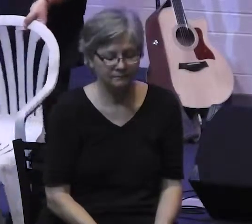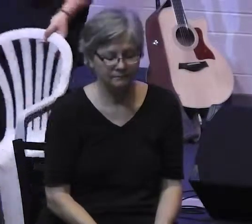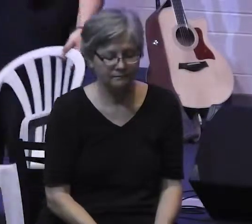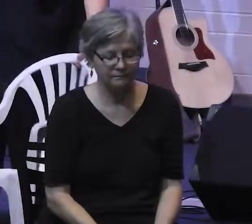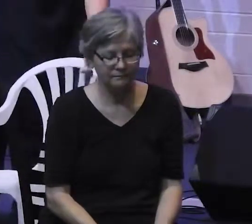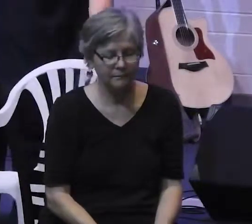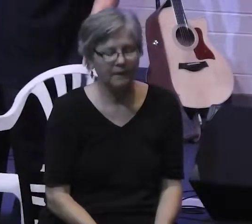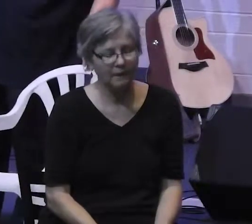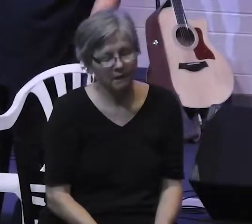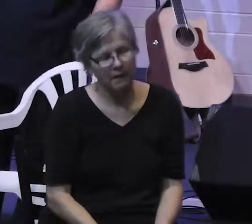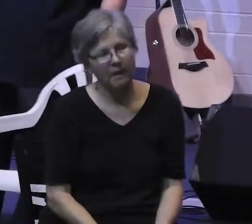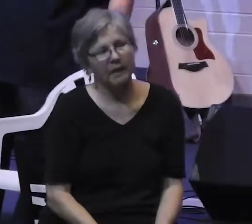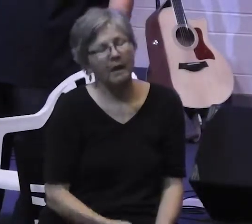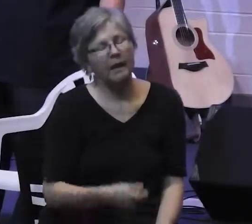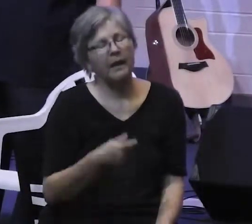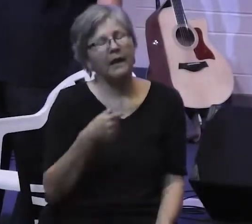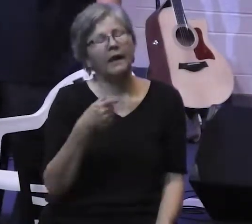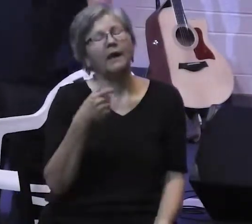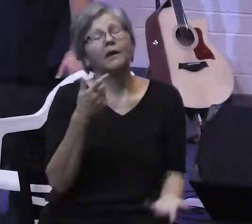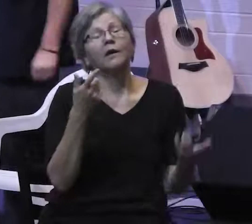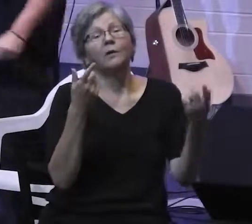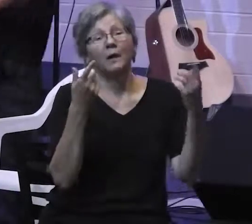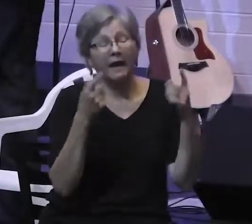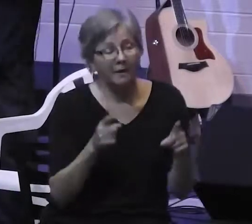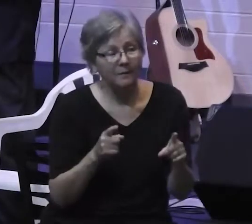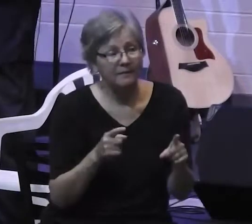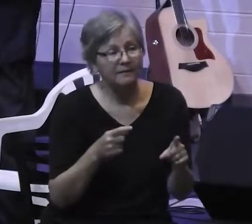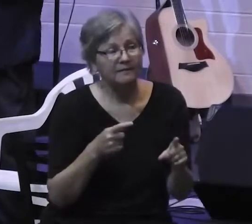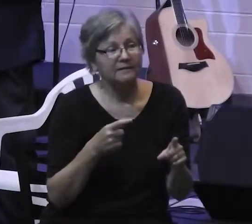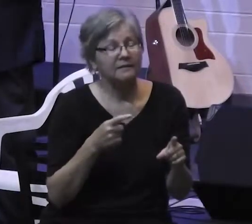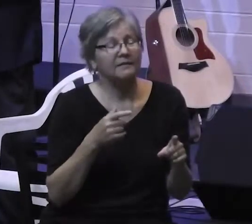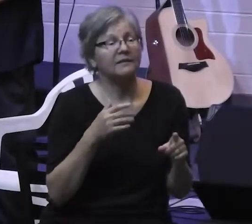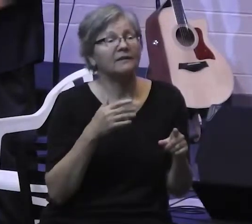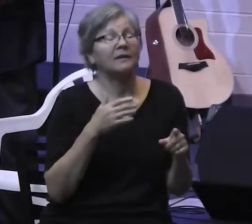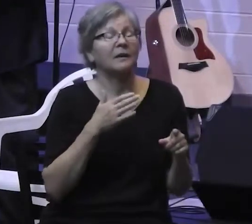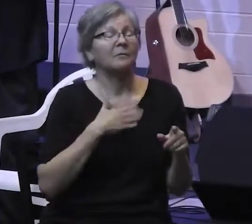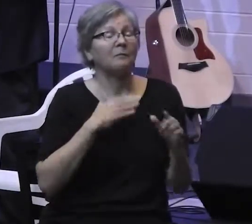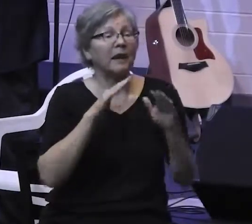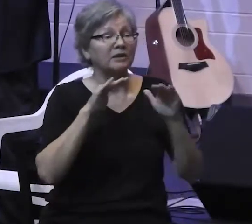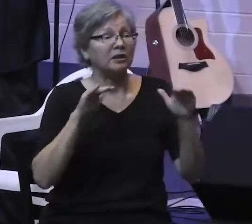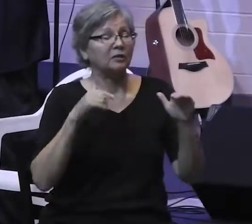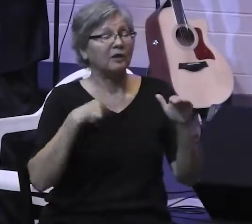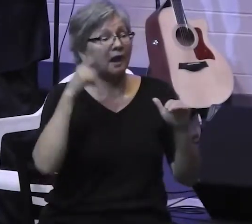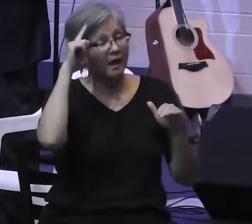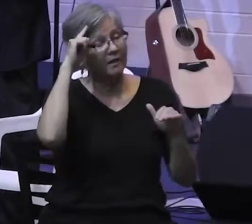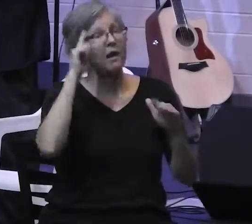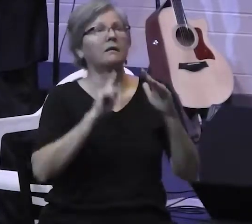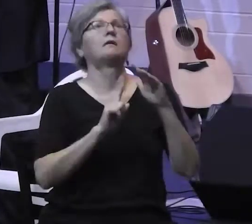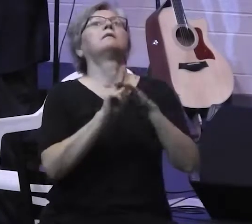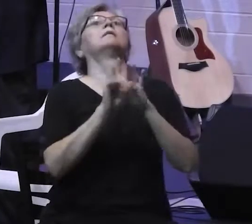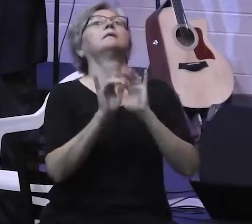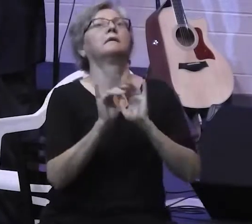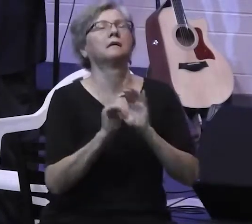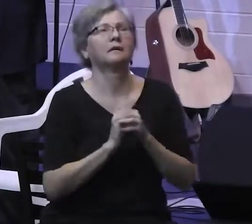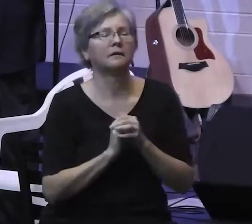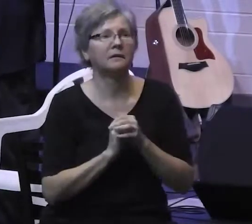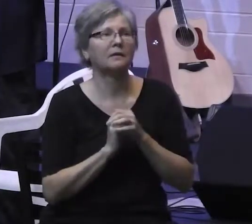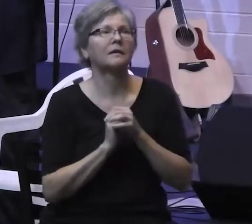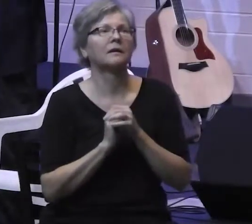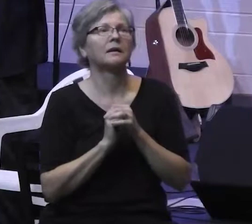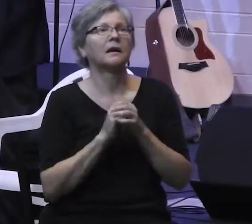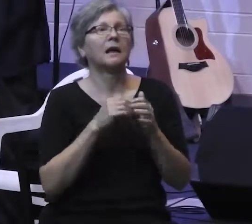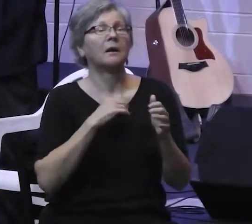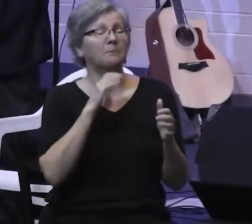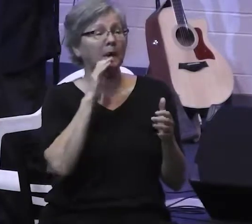And it was only the thought of my children and orphaning them that locked things back up again. And my wife, having seen this, was terrified,